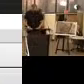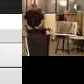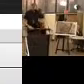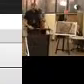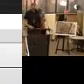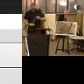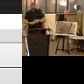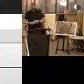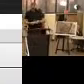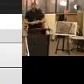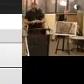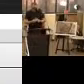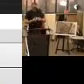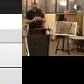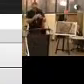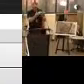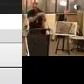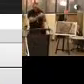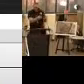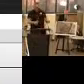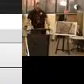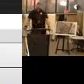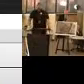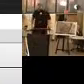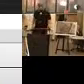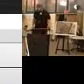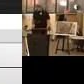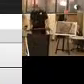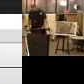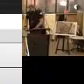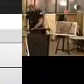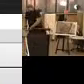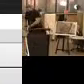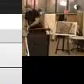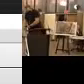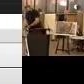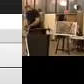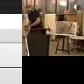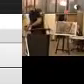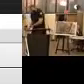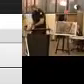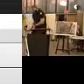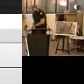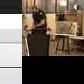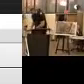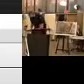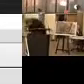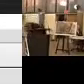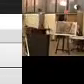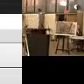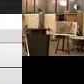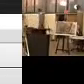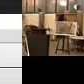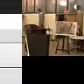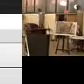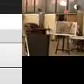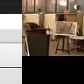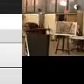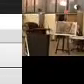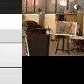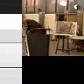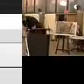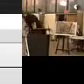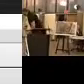couple questions when we were talking about the light manufacturing. Is it possible to have like plastic injection